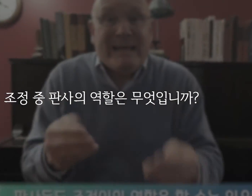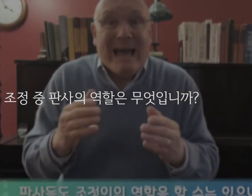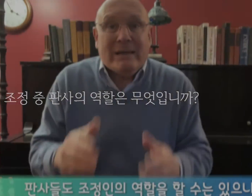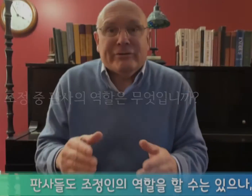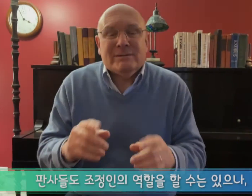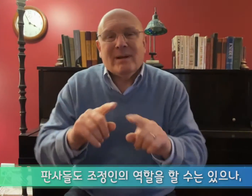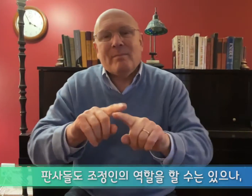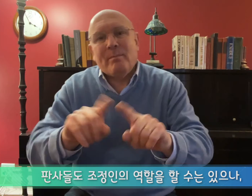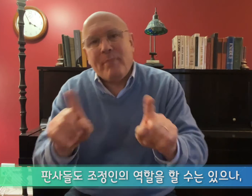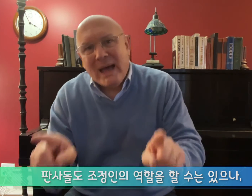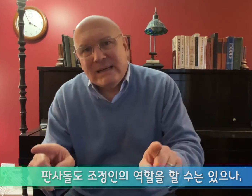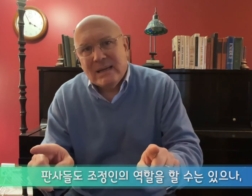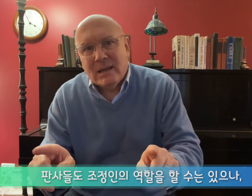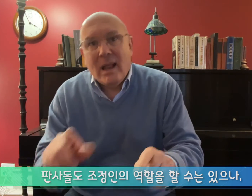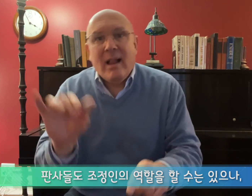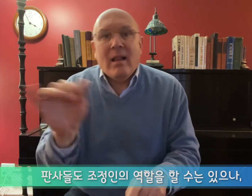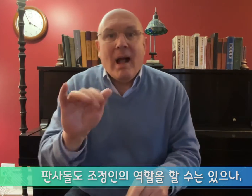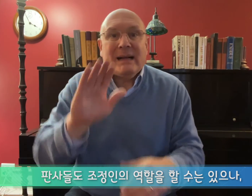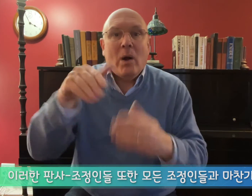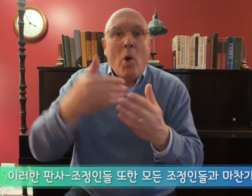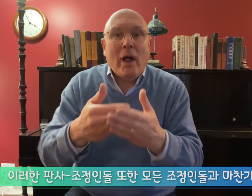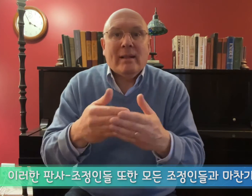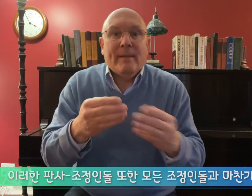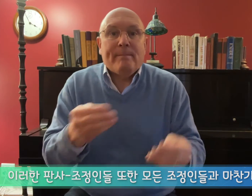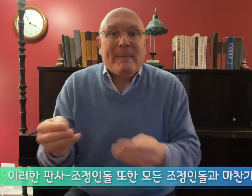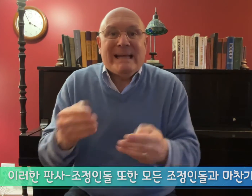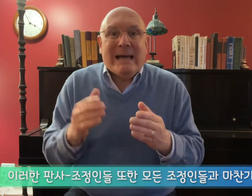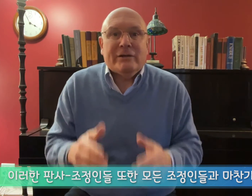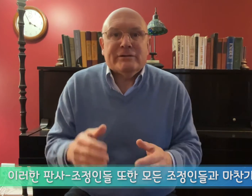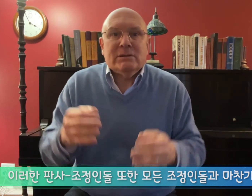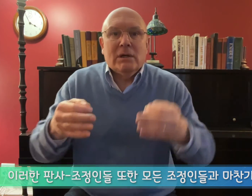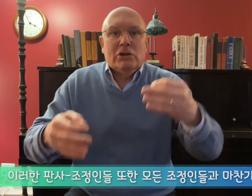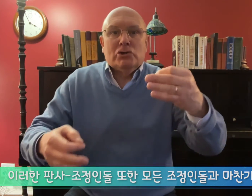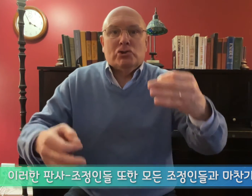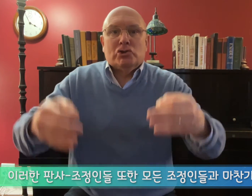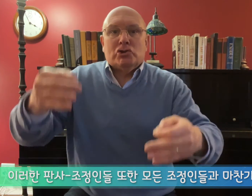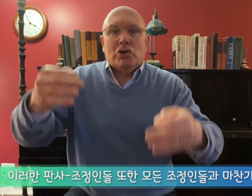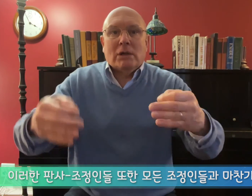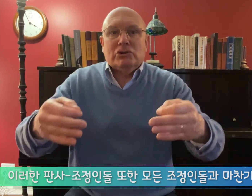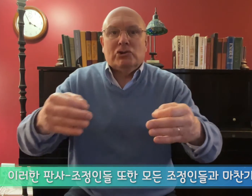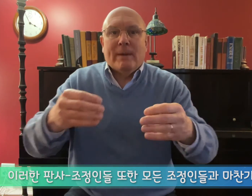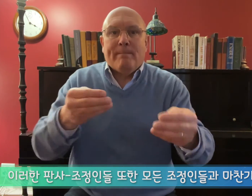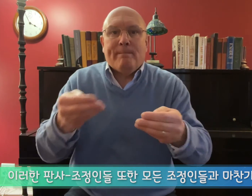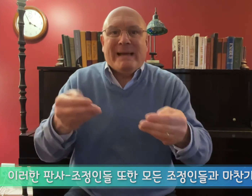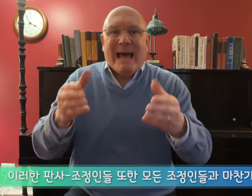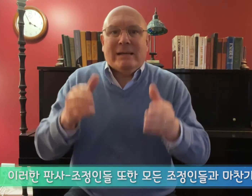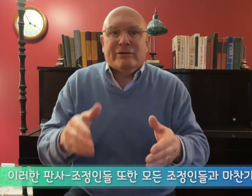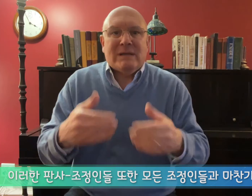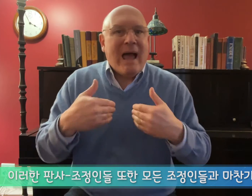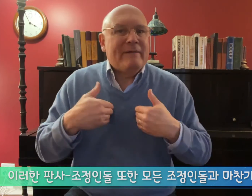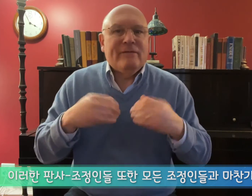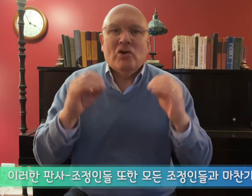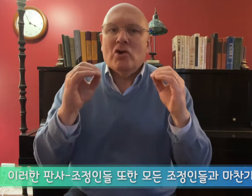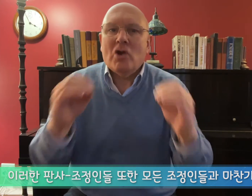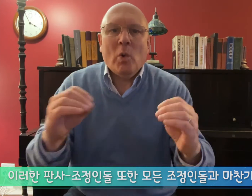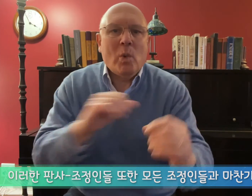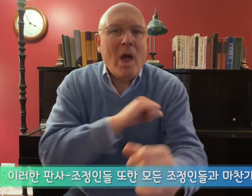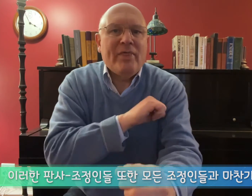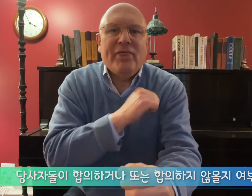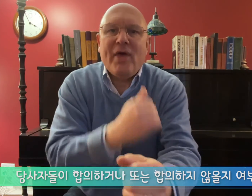Judges may act as mediators, but, like all mediators, judge mediators have